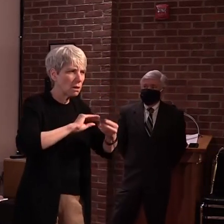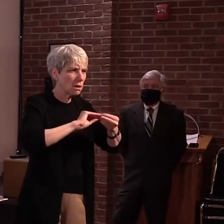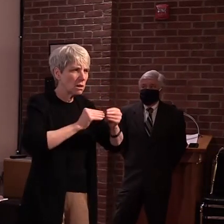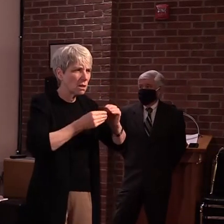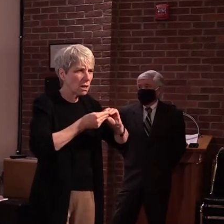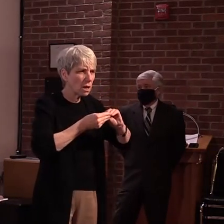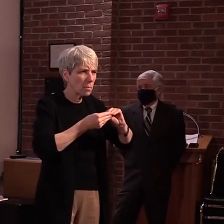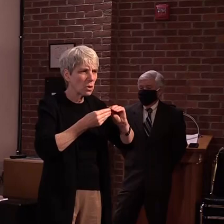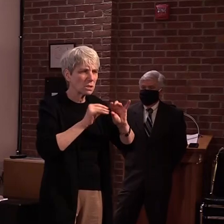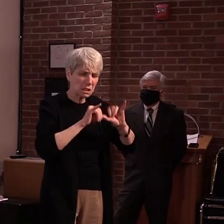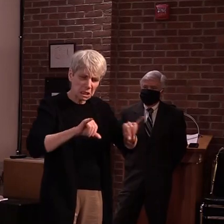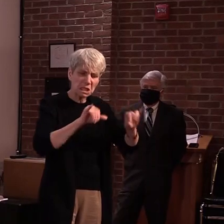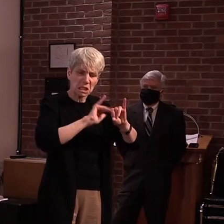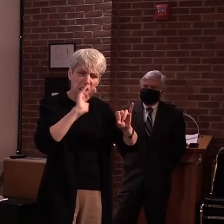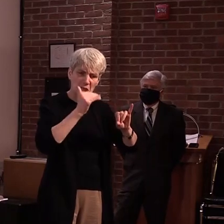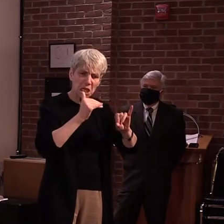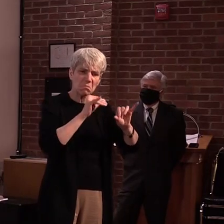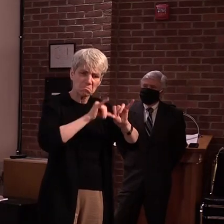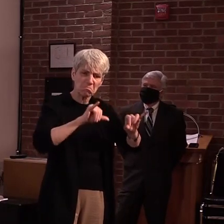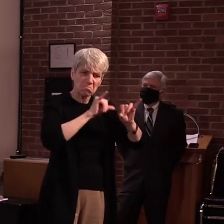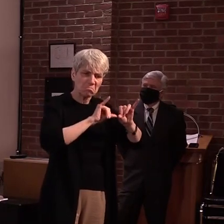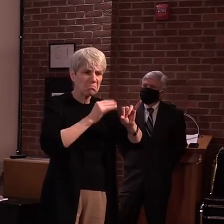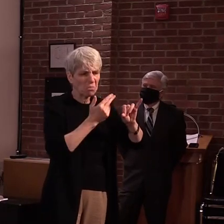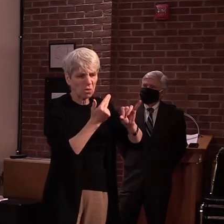results are coming back more quickly nowadays.